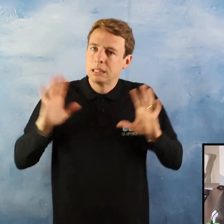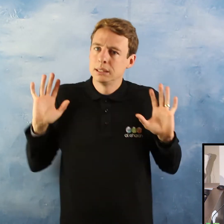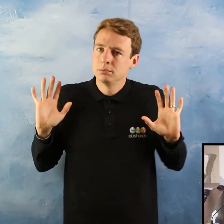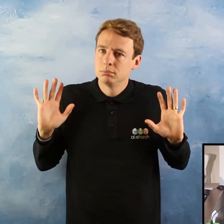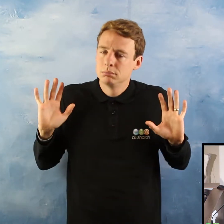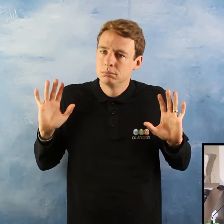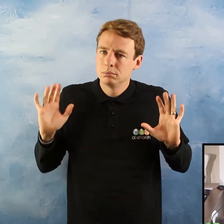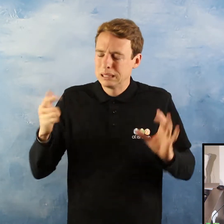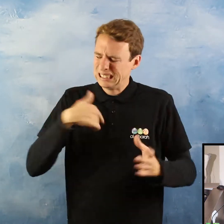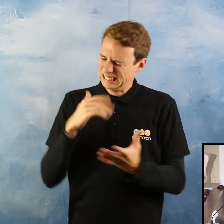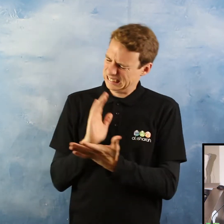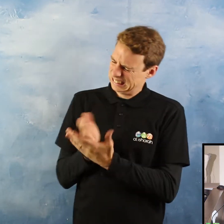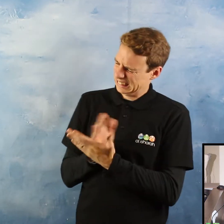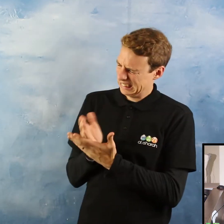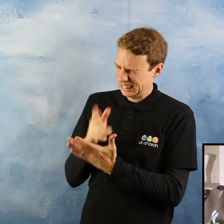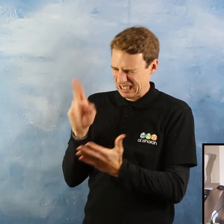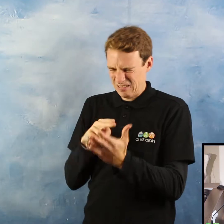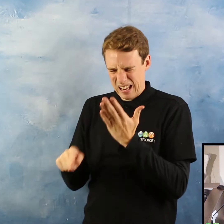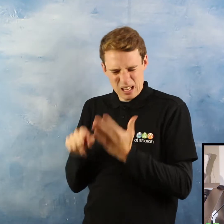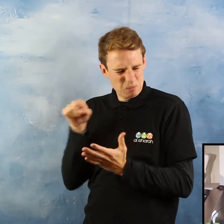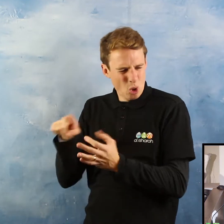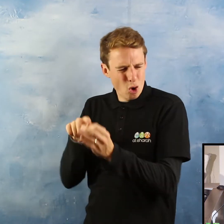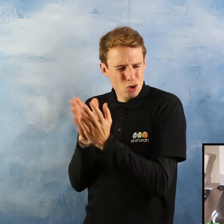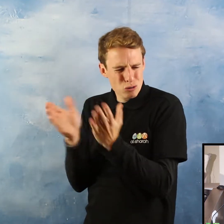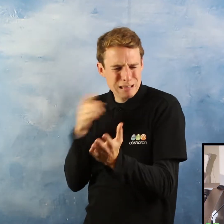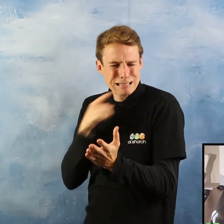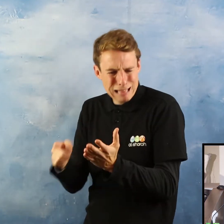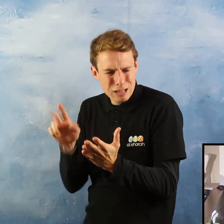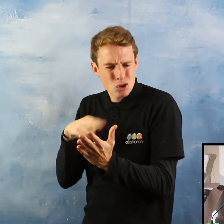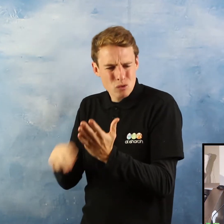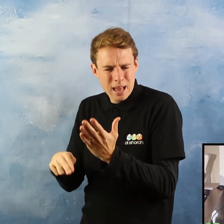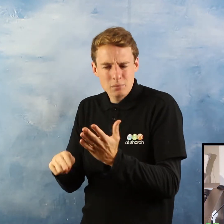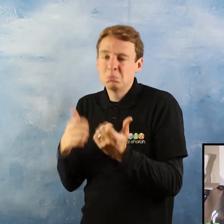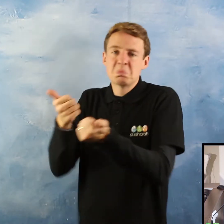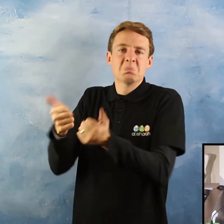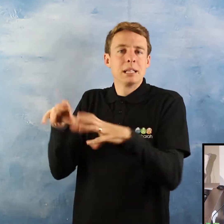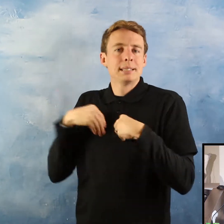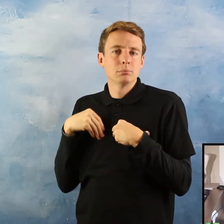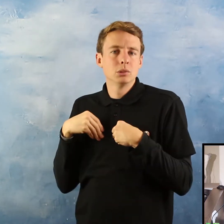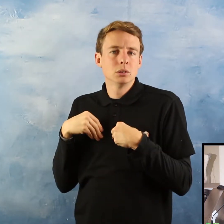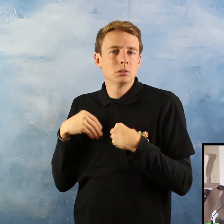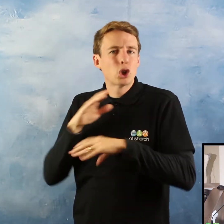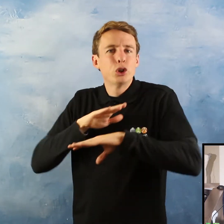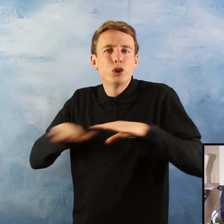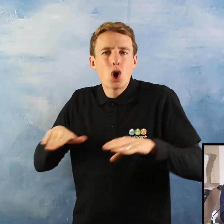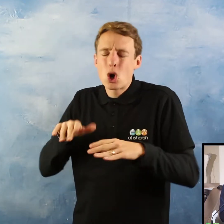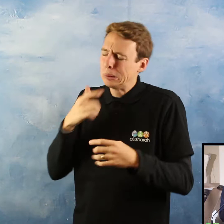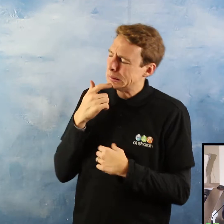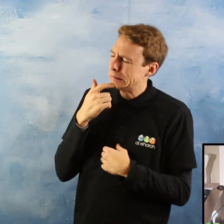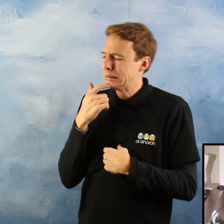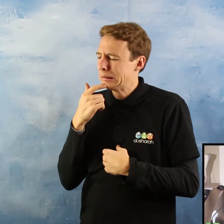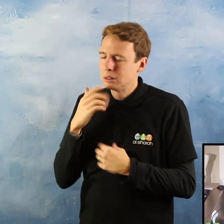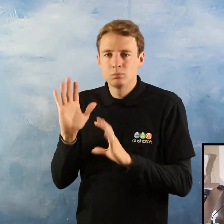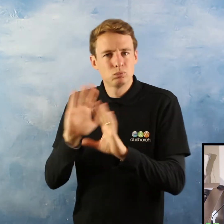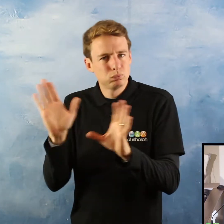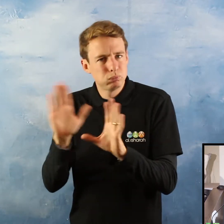Because Allah, He is Ahkamul Hakimin, Al-Alim, Al-Khabir, Al-Hakim. He